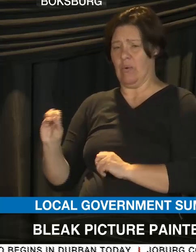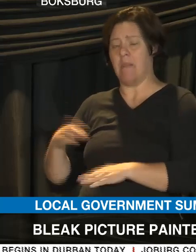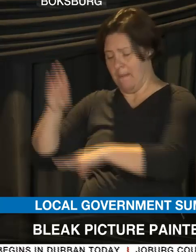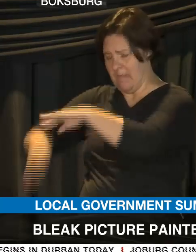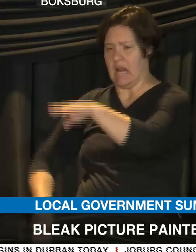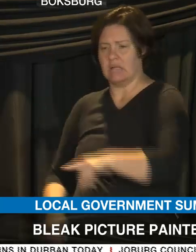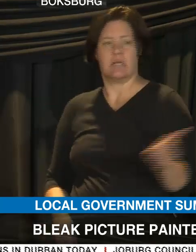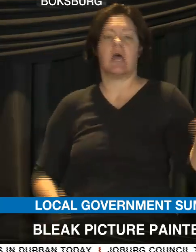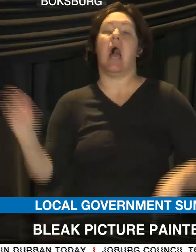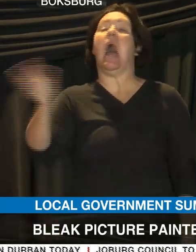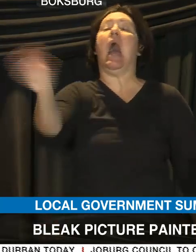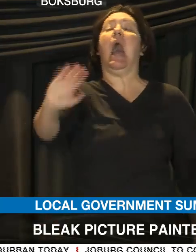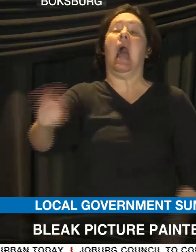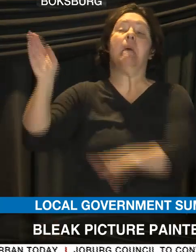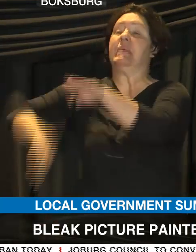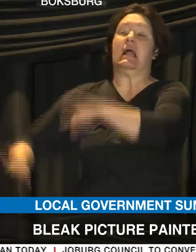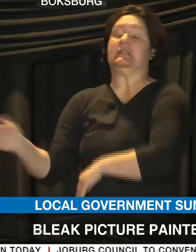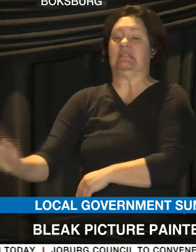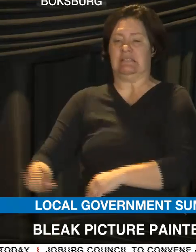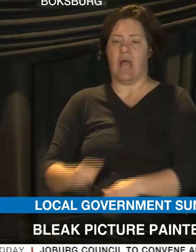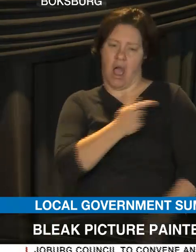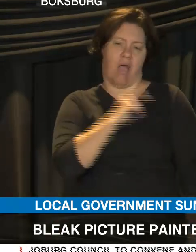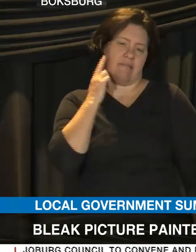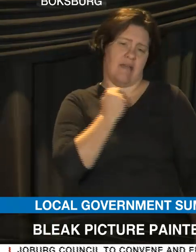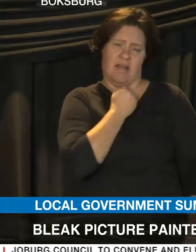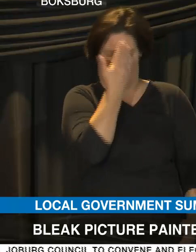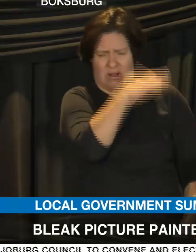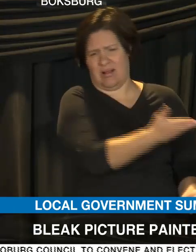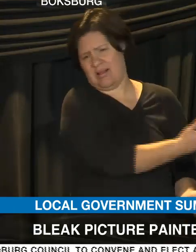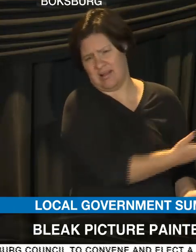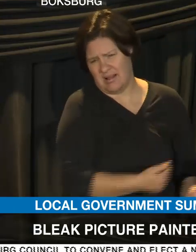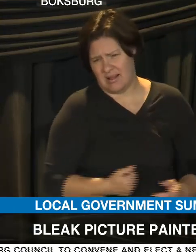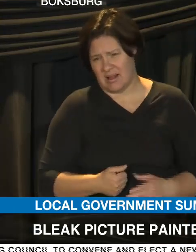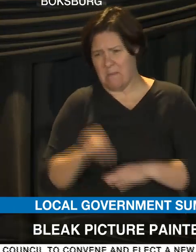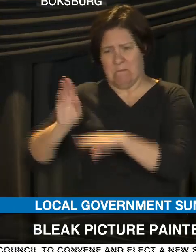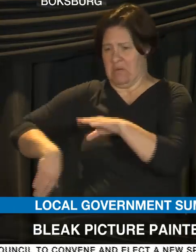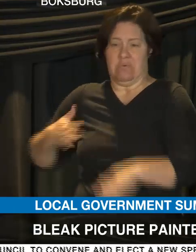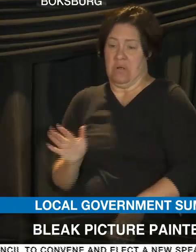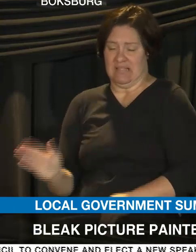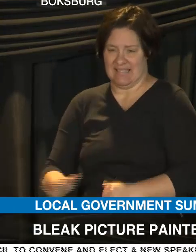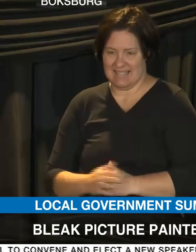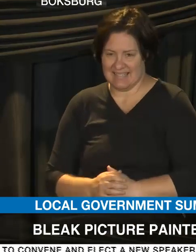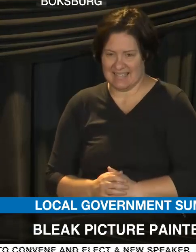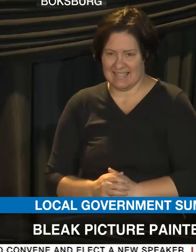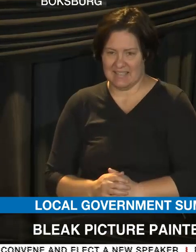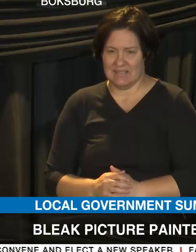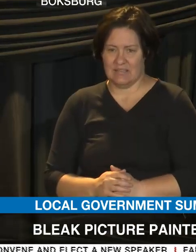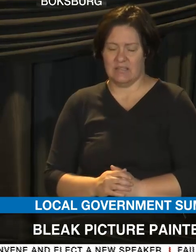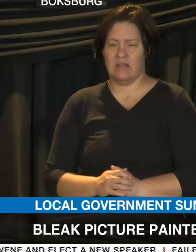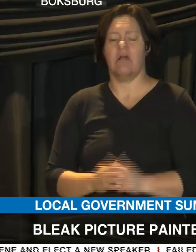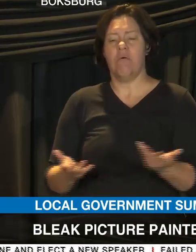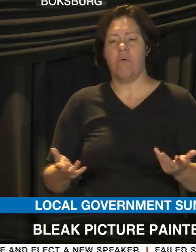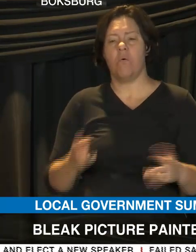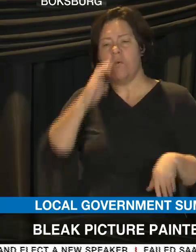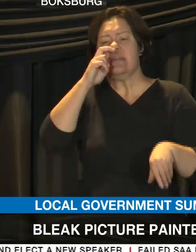said, no, don't penalize them. She's very kind, as you know. So this is something that we need